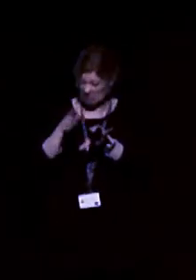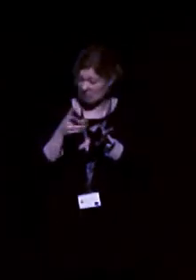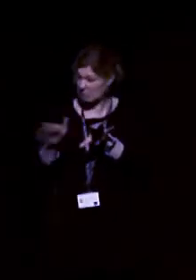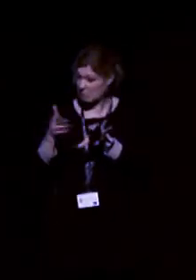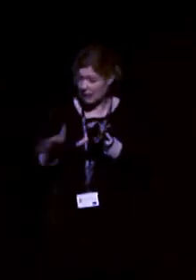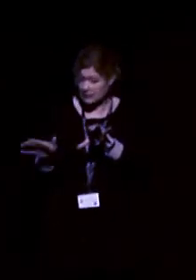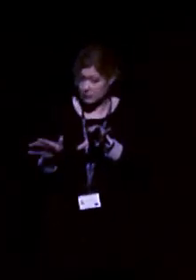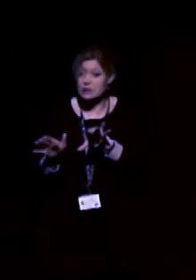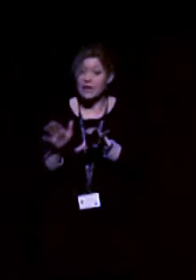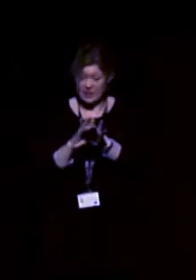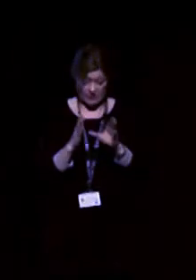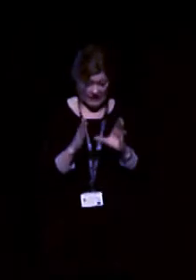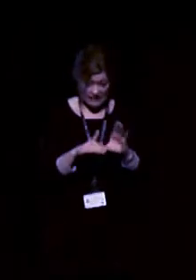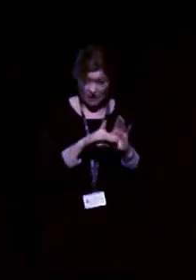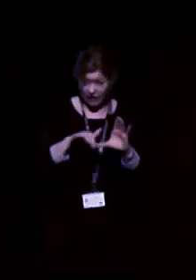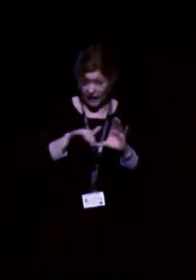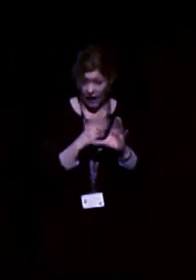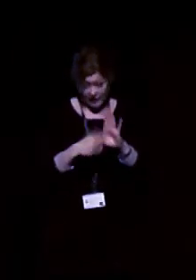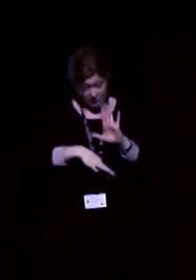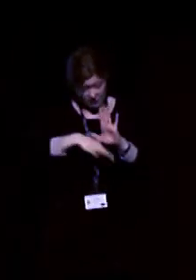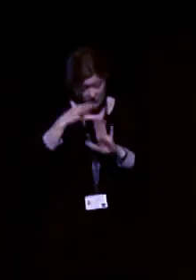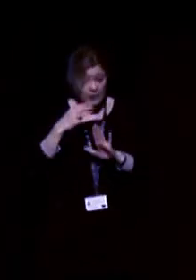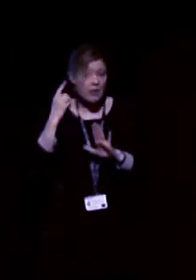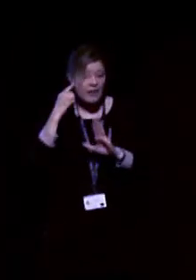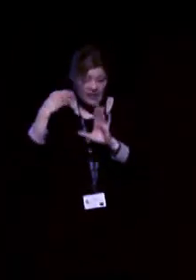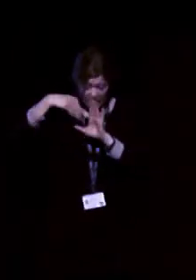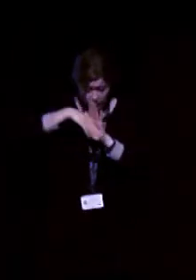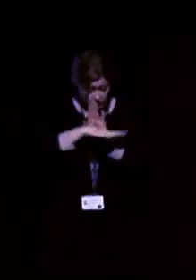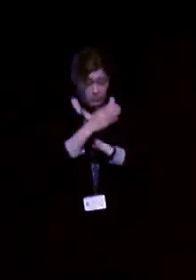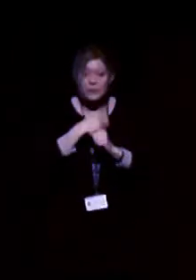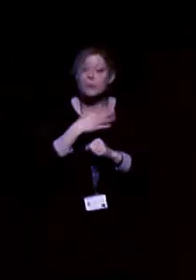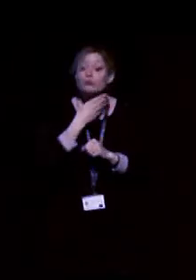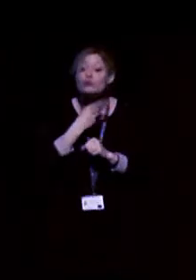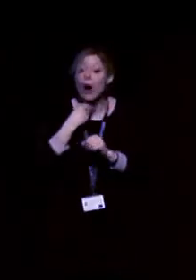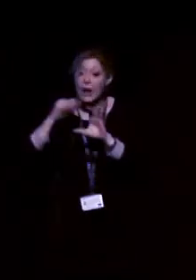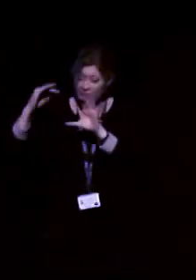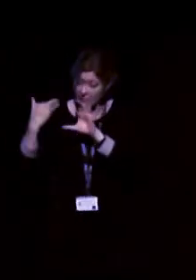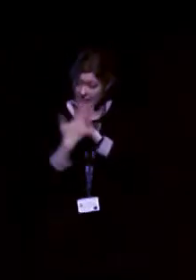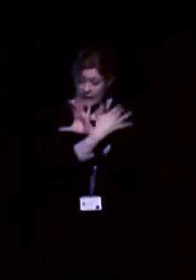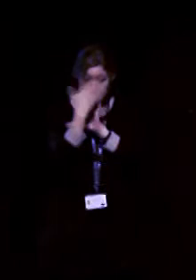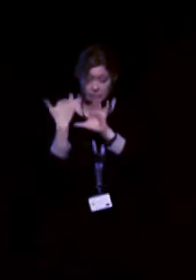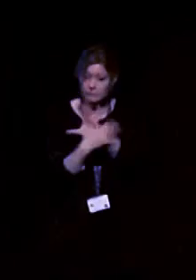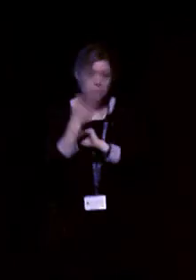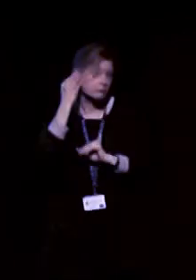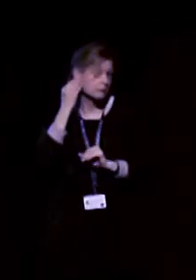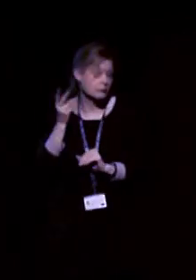of the middle ear resolve, and the ear can dry and the hearing can then be re-established.